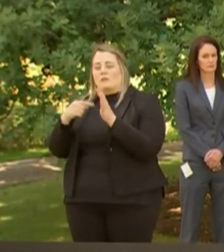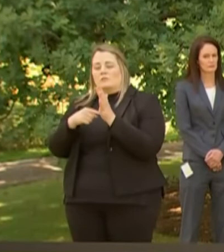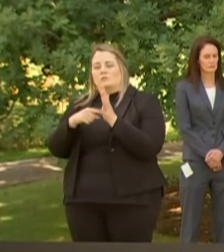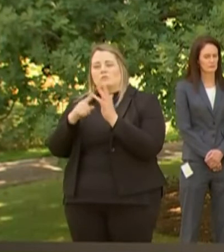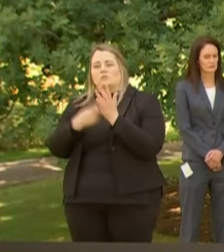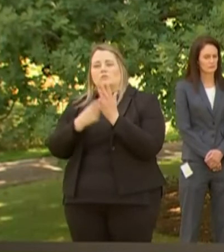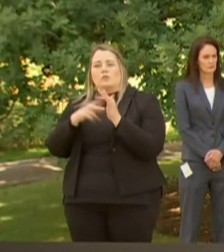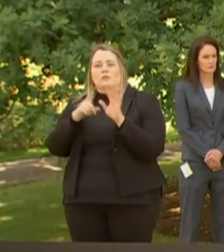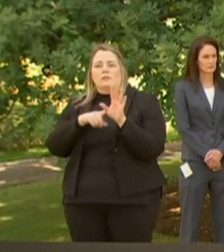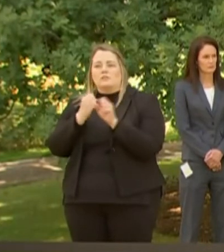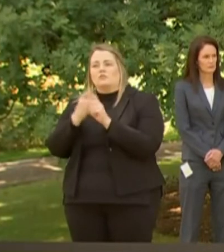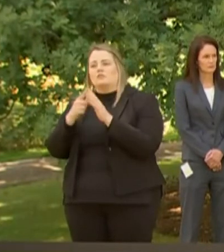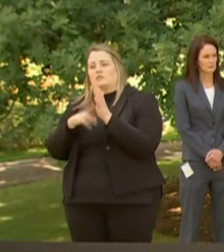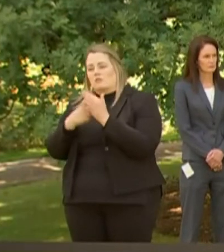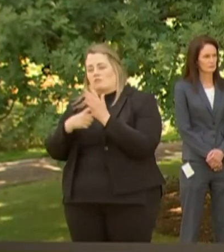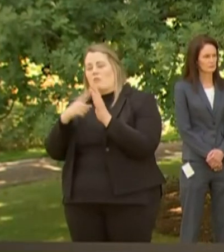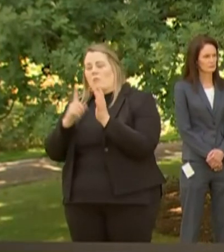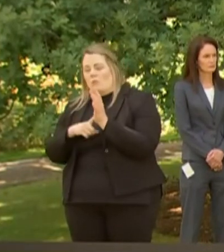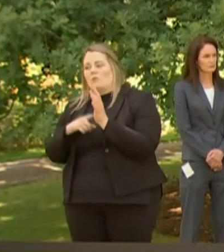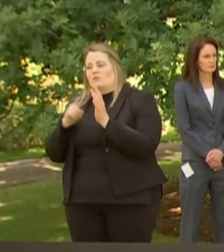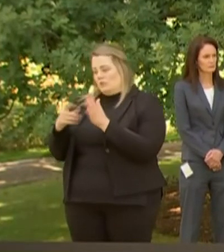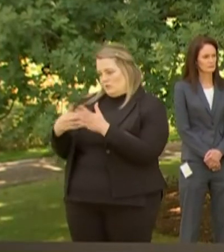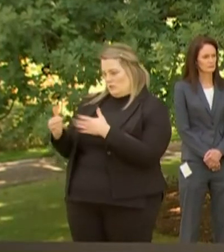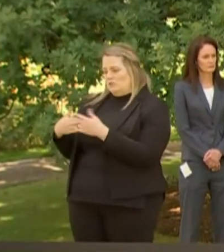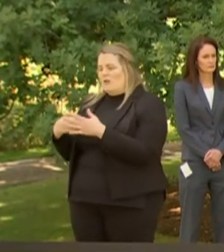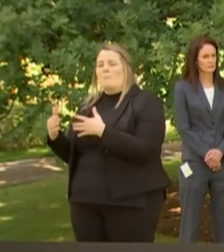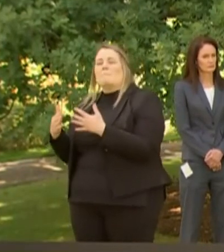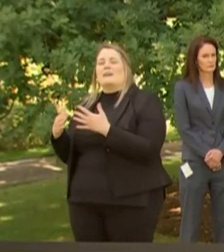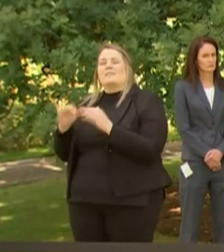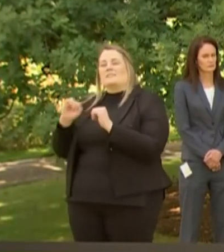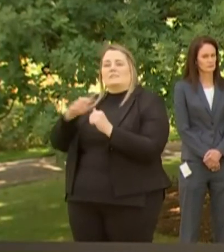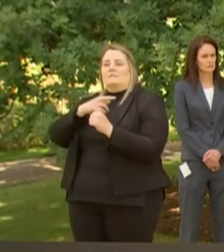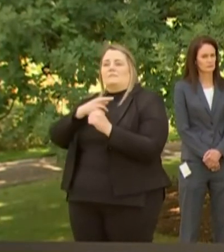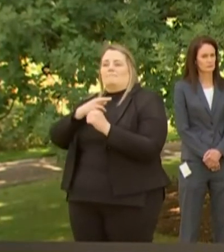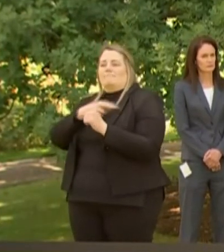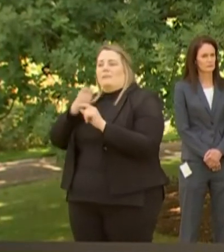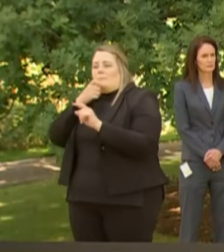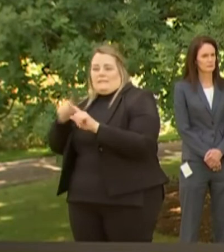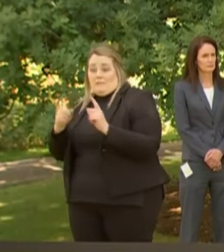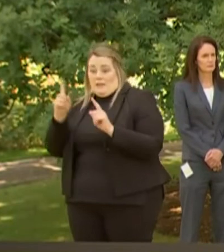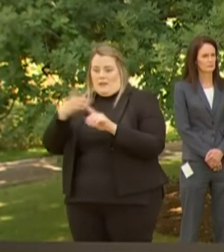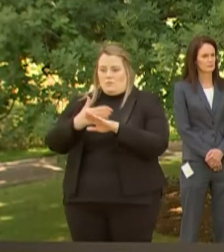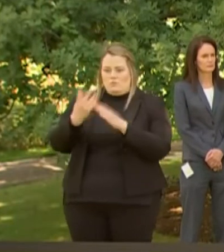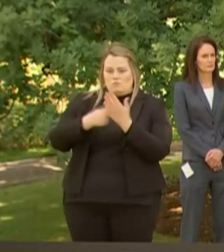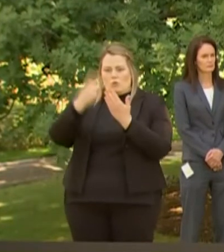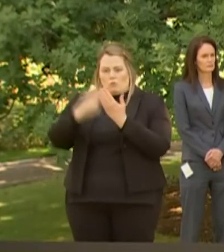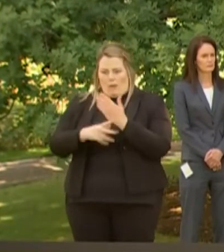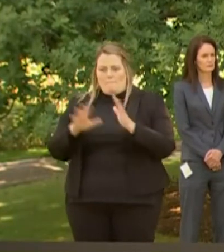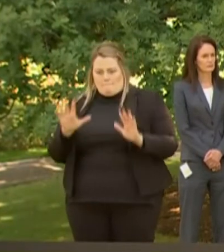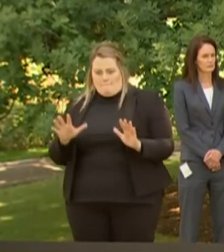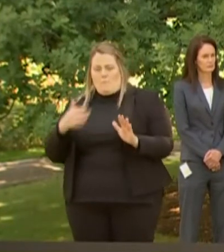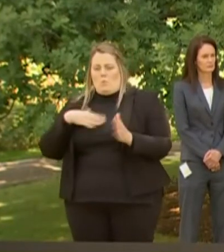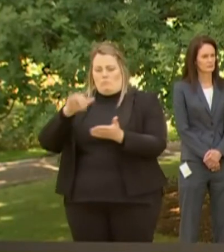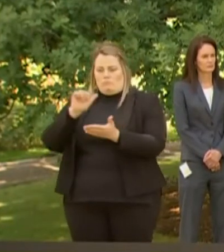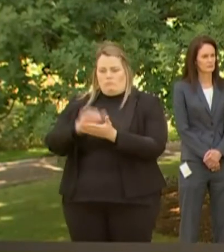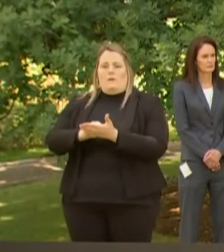different program. That's a program for people that are already here and much smaller numbers. It was